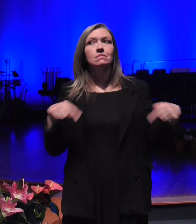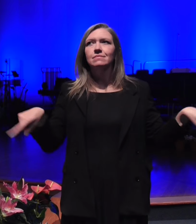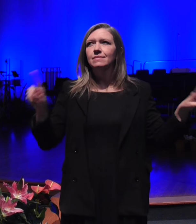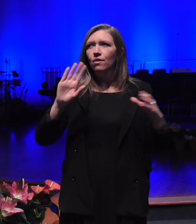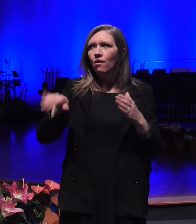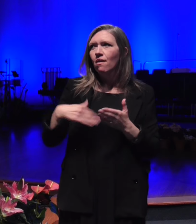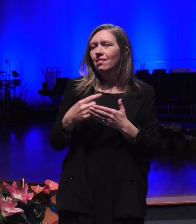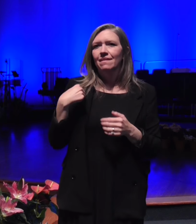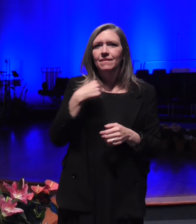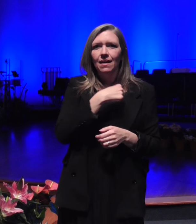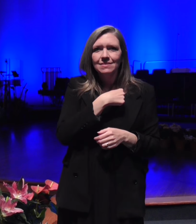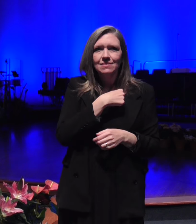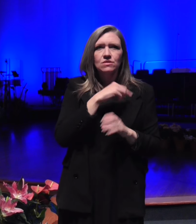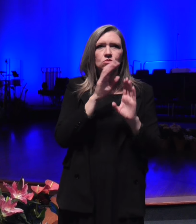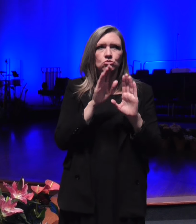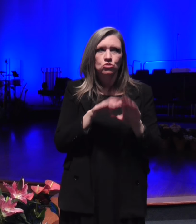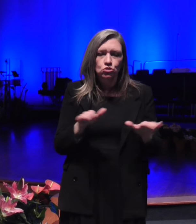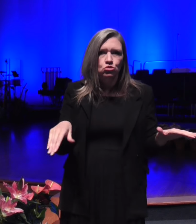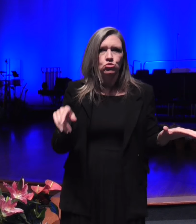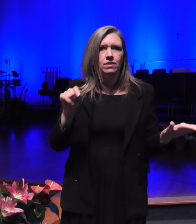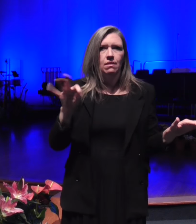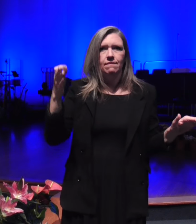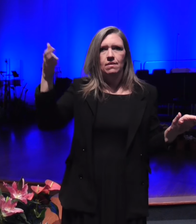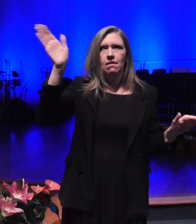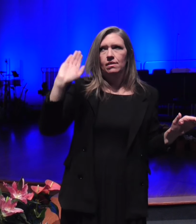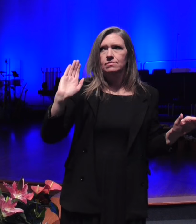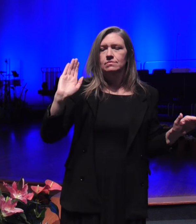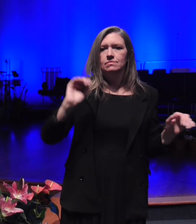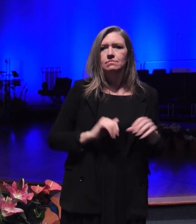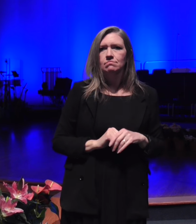children of God.